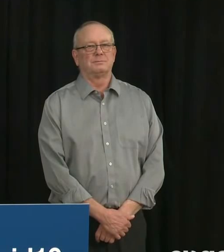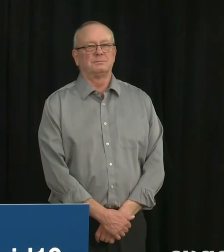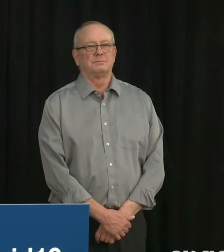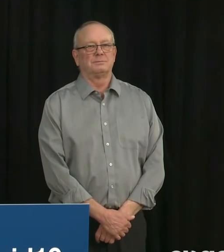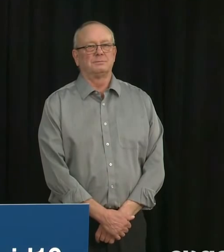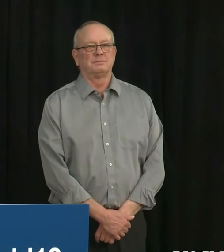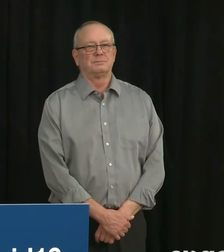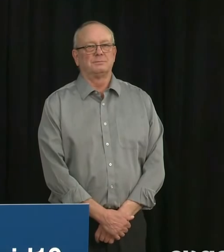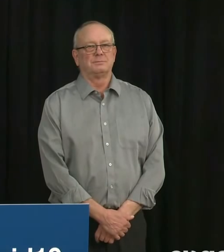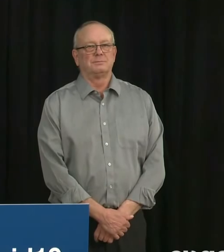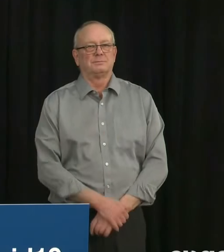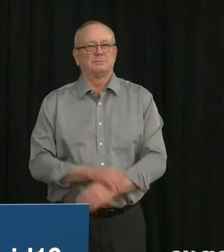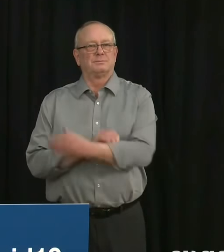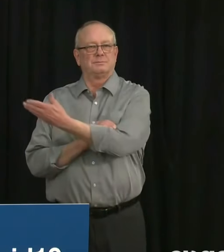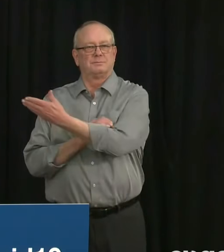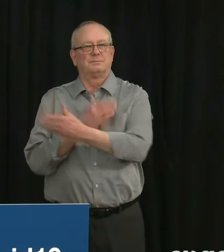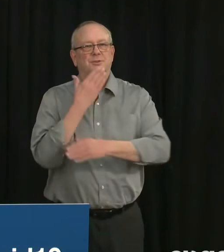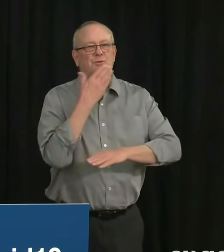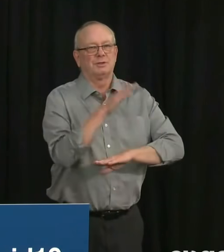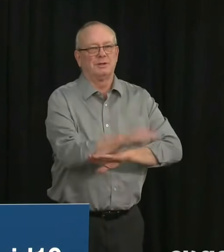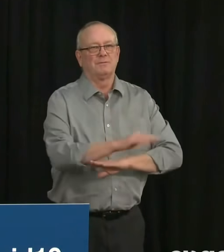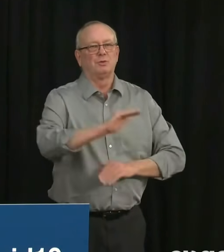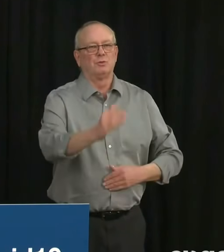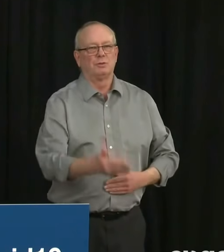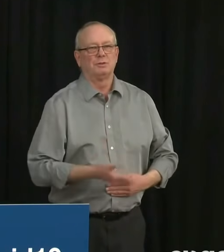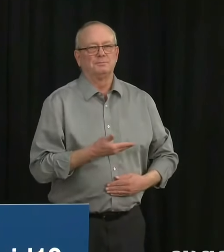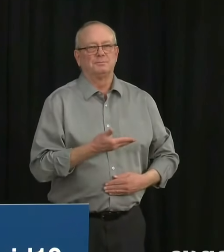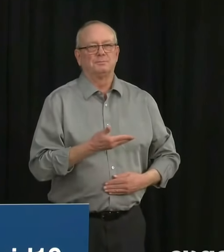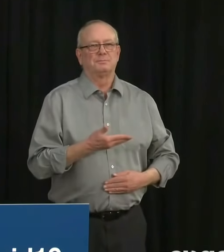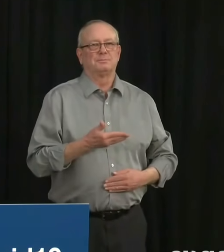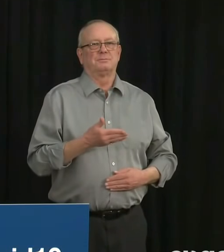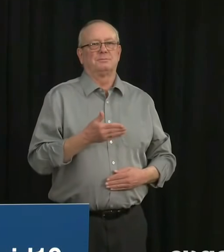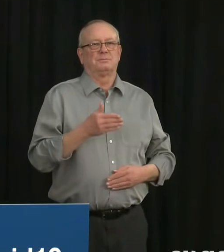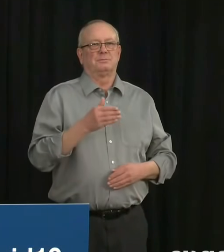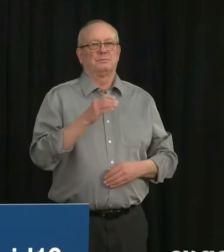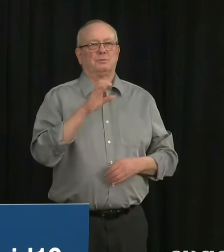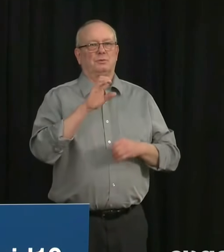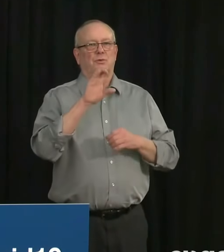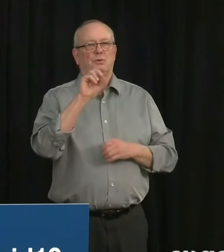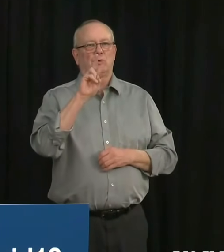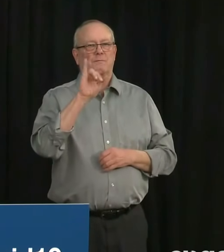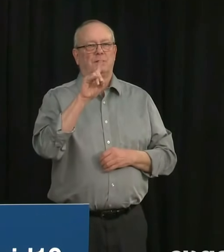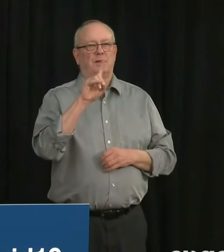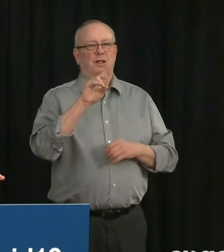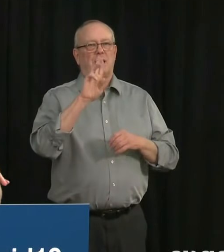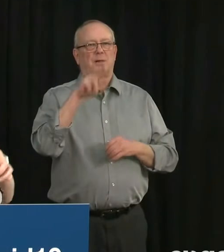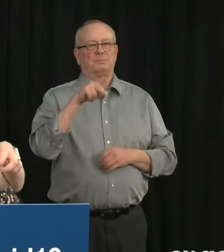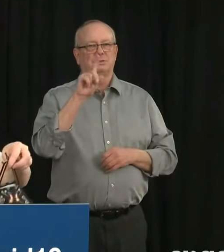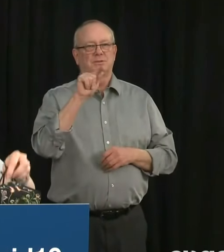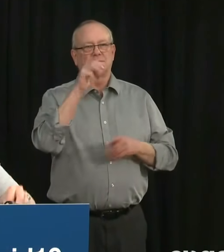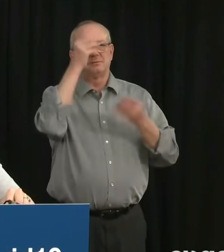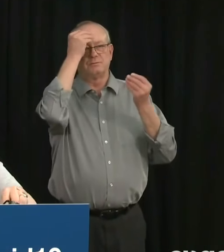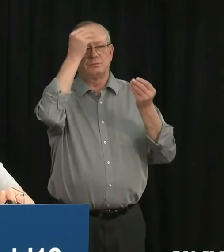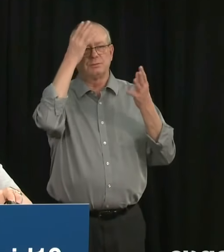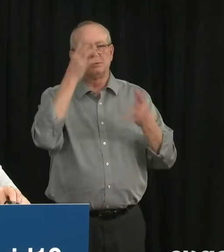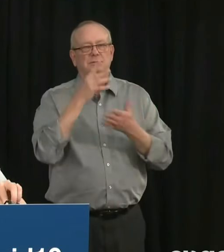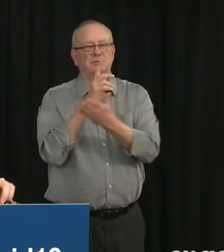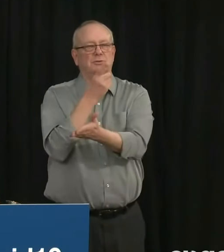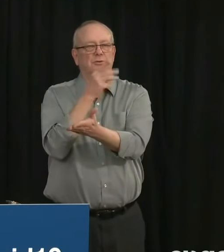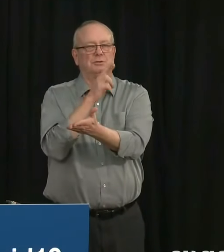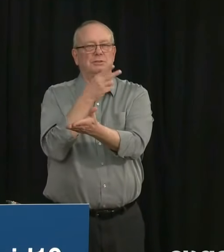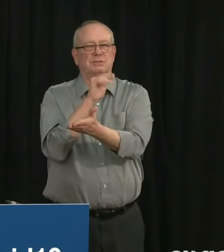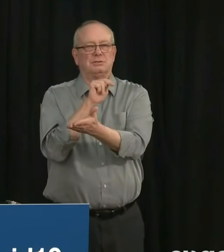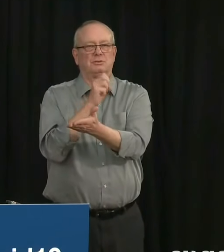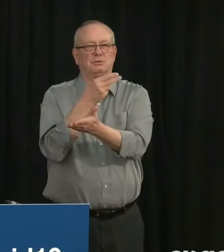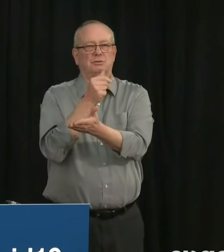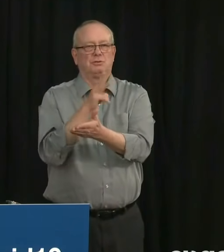Good afternoon, everyone. Welcome to today's update on COVID-19 in Alberta. With us, as always, is Dr. Deena Hinshaw, Chief Medical Officer